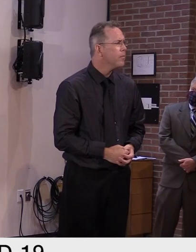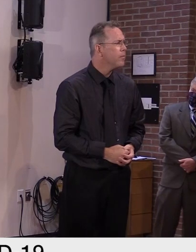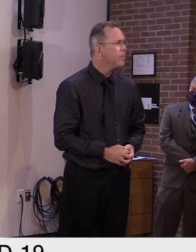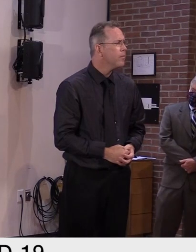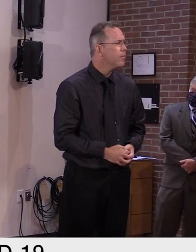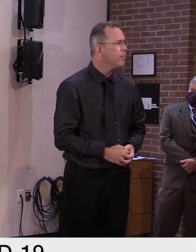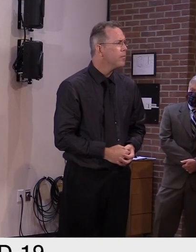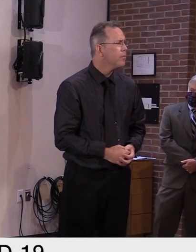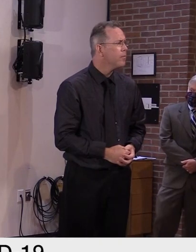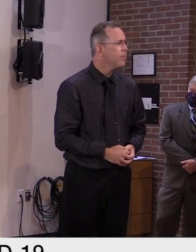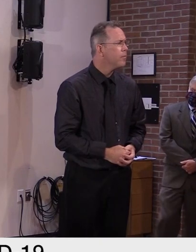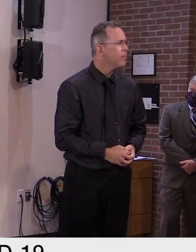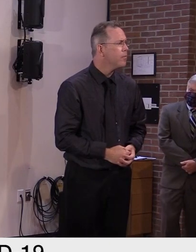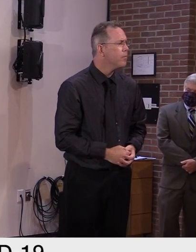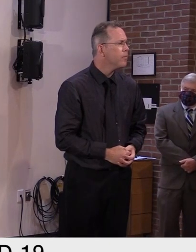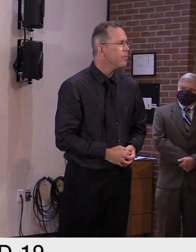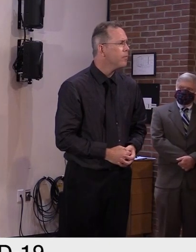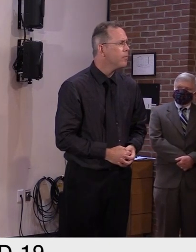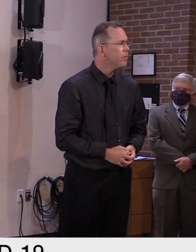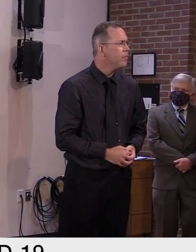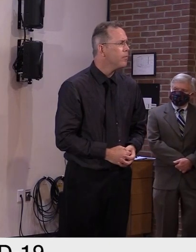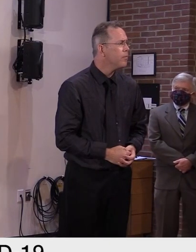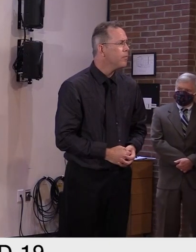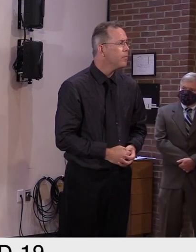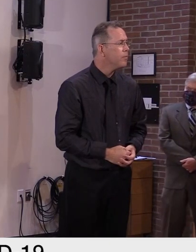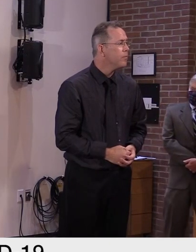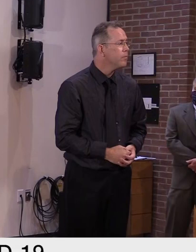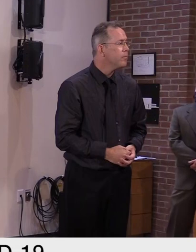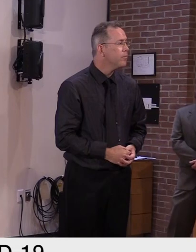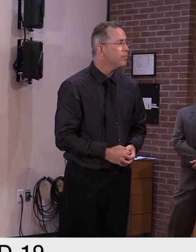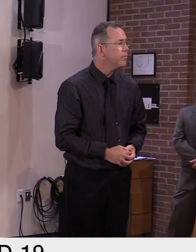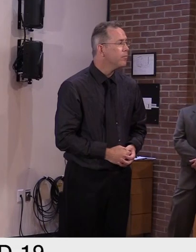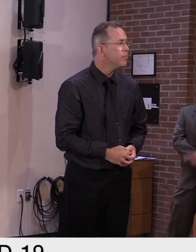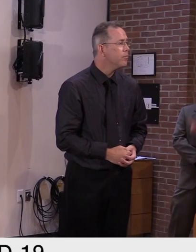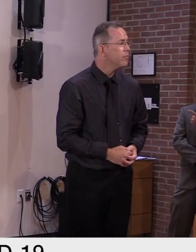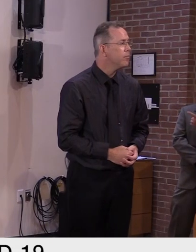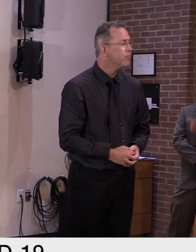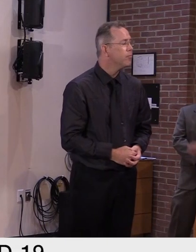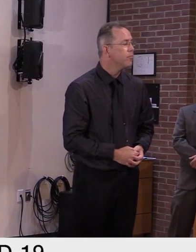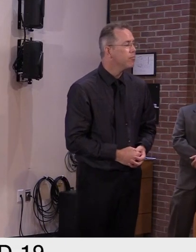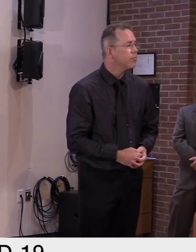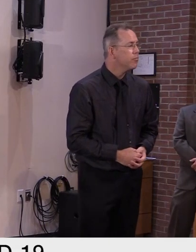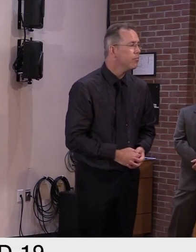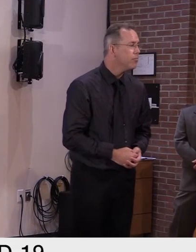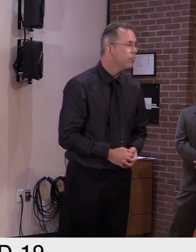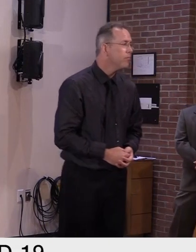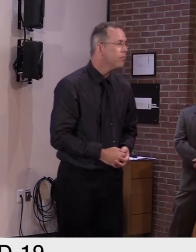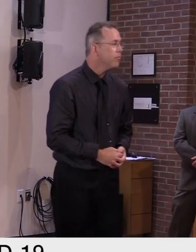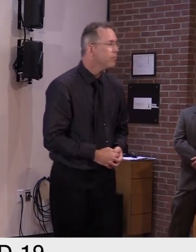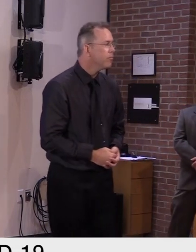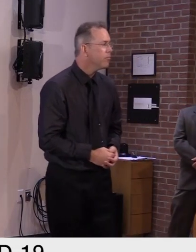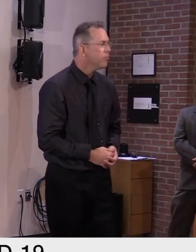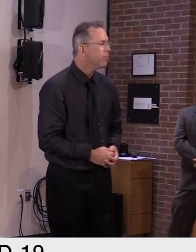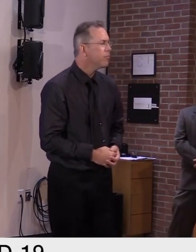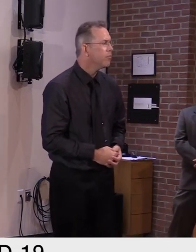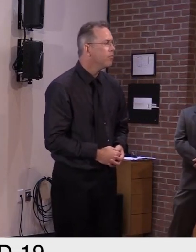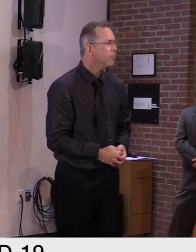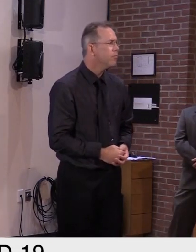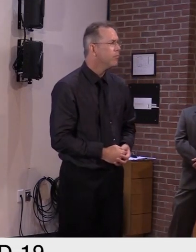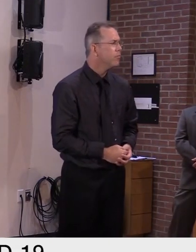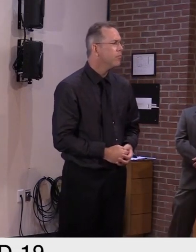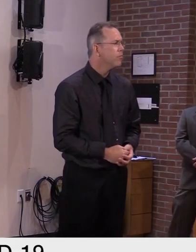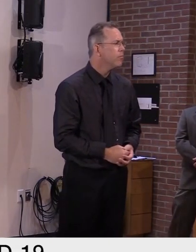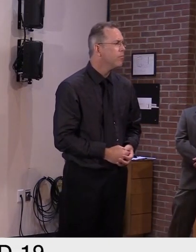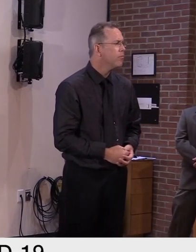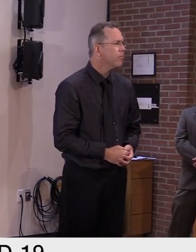how a vaccine would be rolled out. And I guess more important for a lot of people is,